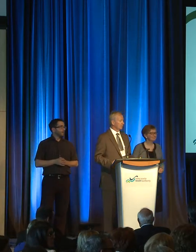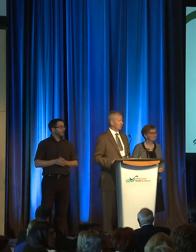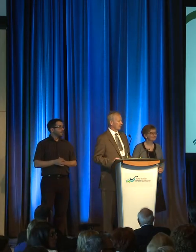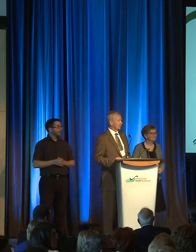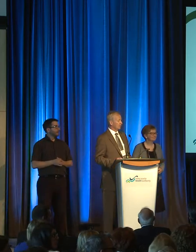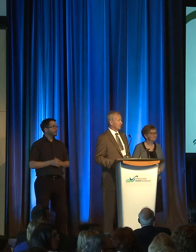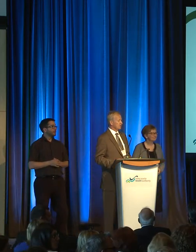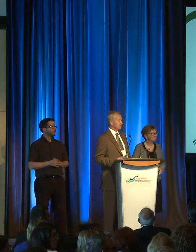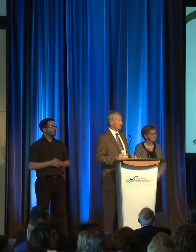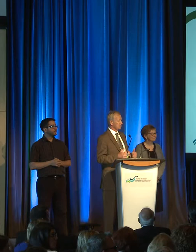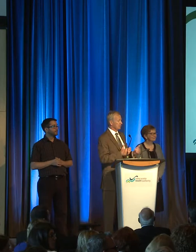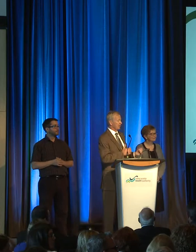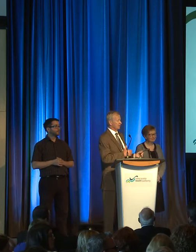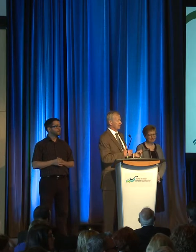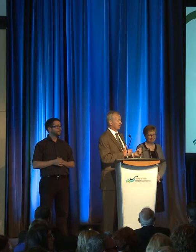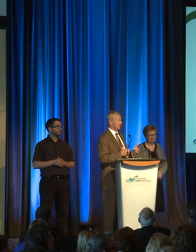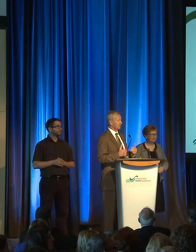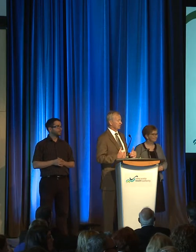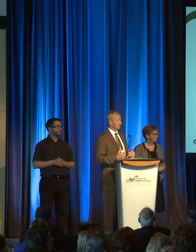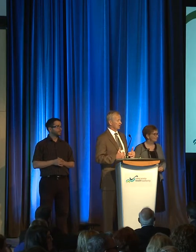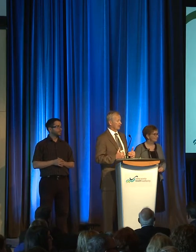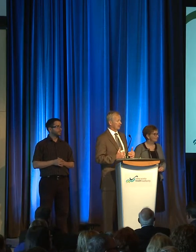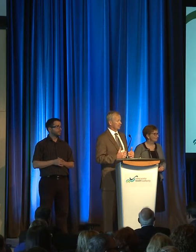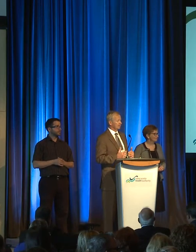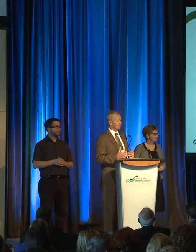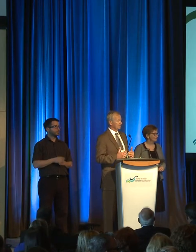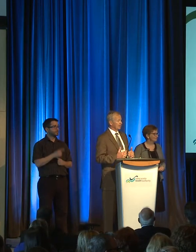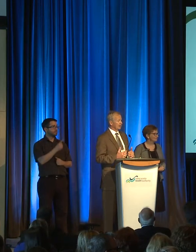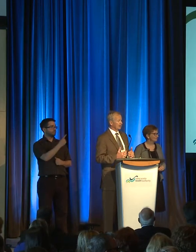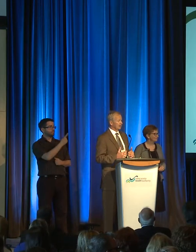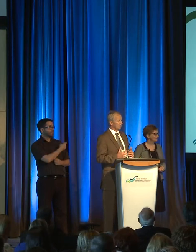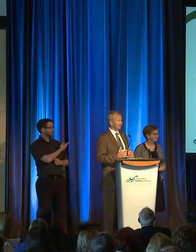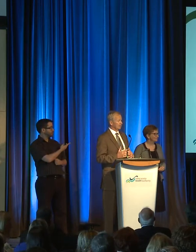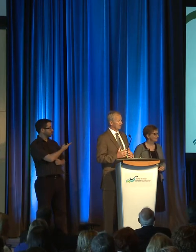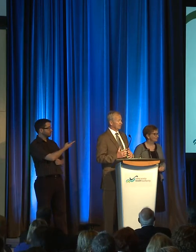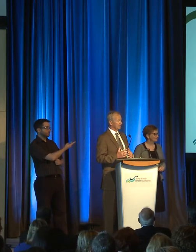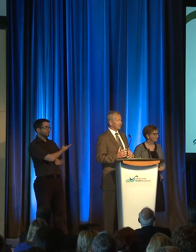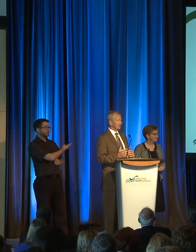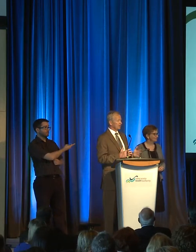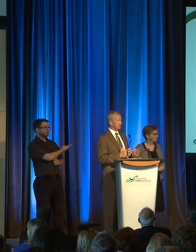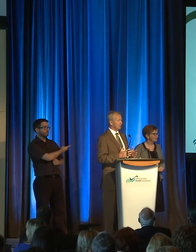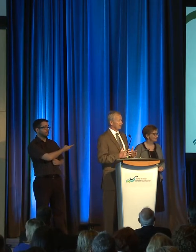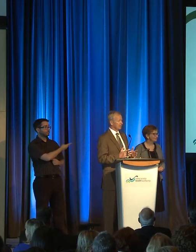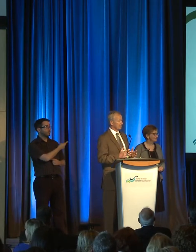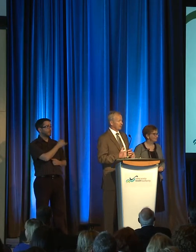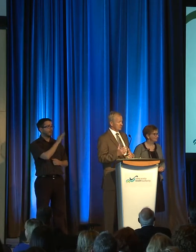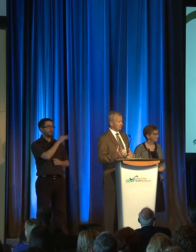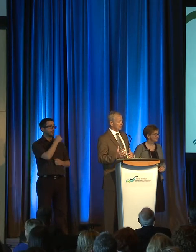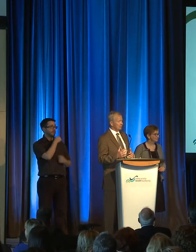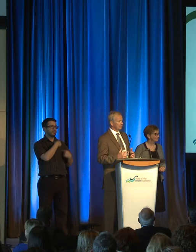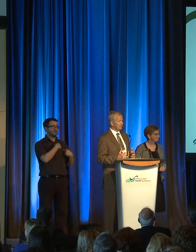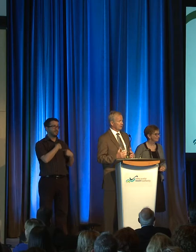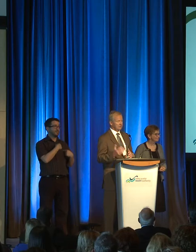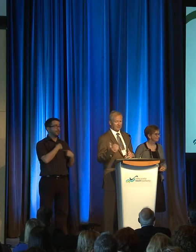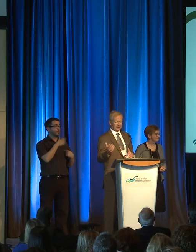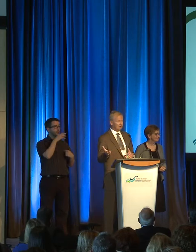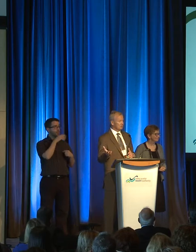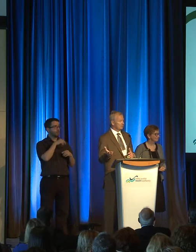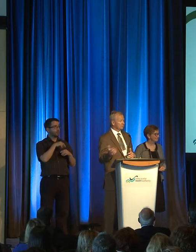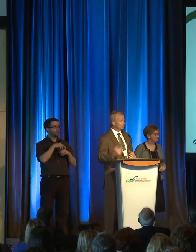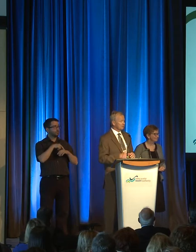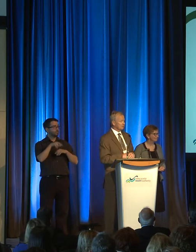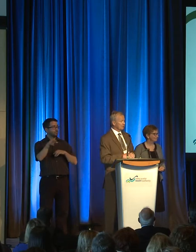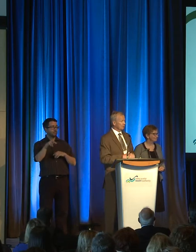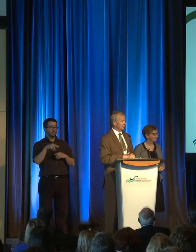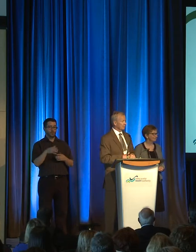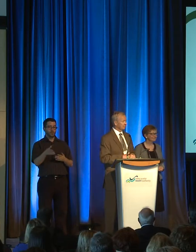And you can direct the questions to either Janet or I. If it's not suitable for us to answer, we'll refer it, and also